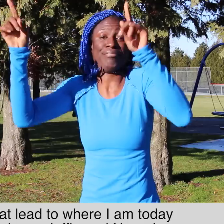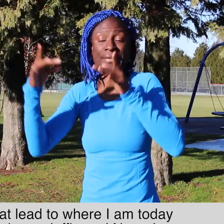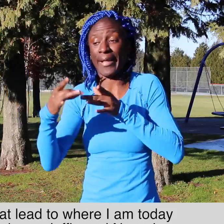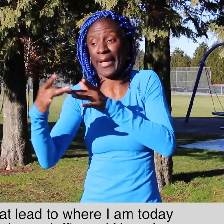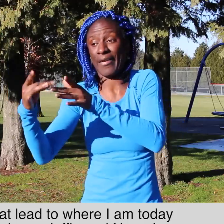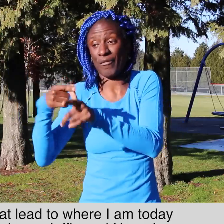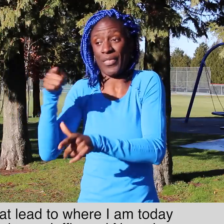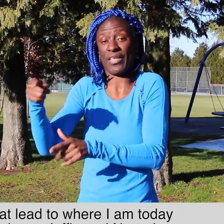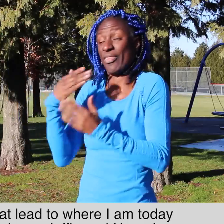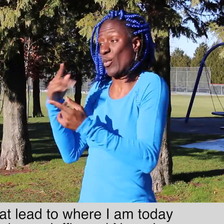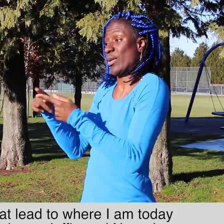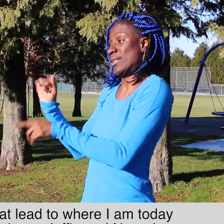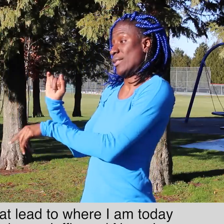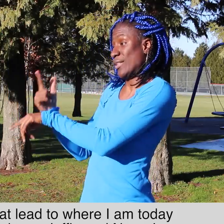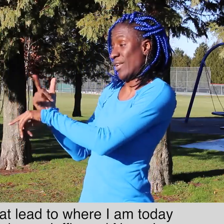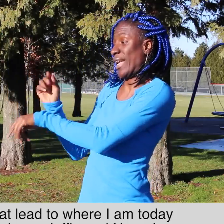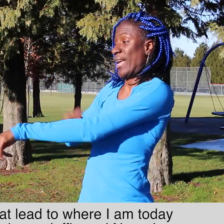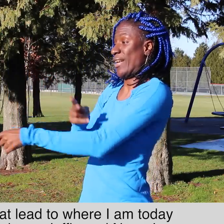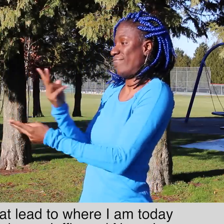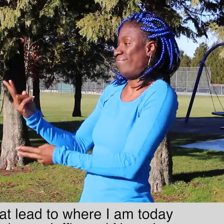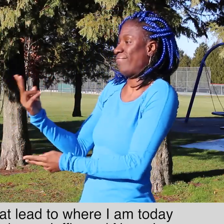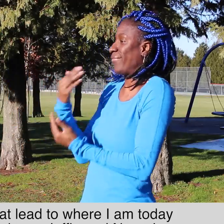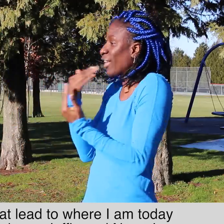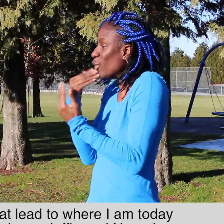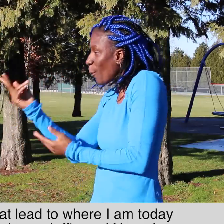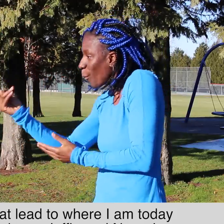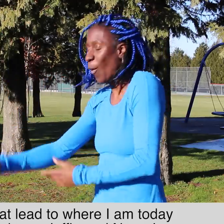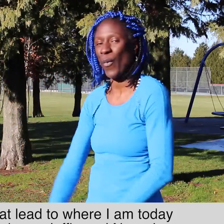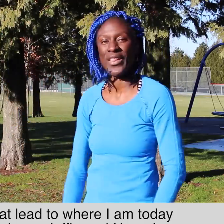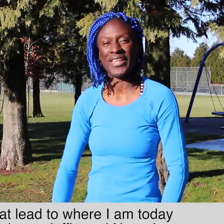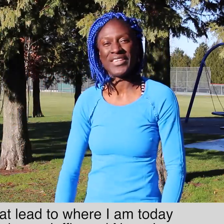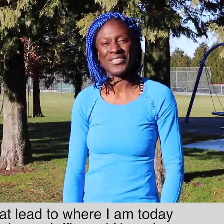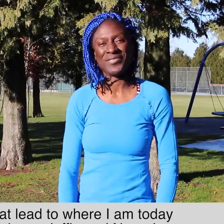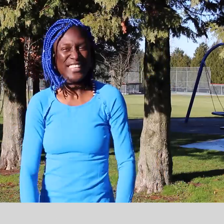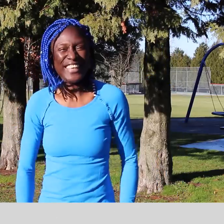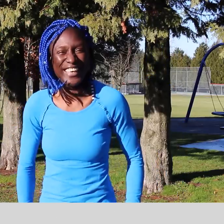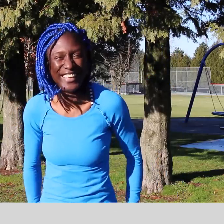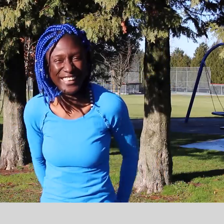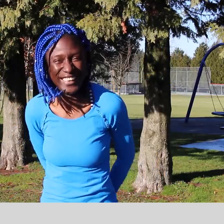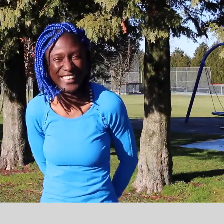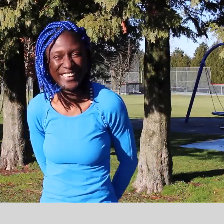like running. And all that led to where I am today, so thank you, Jeffy and Naren.